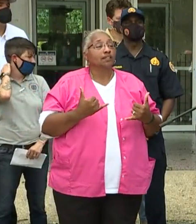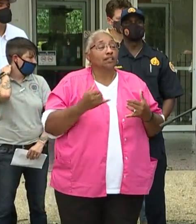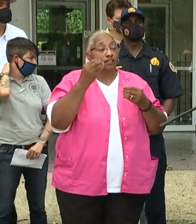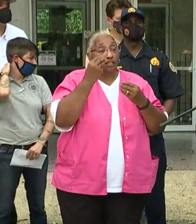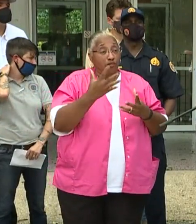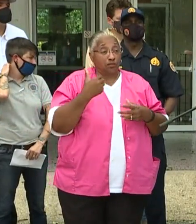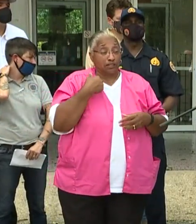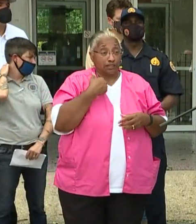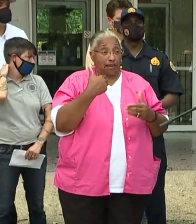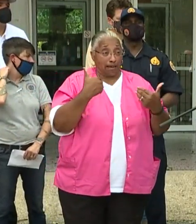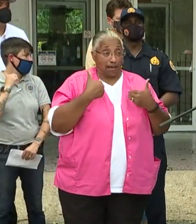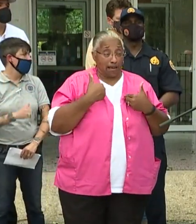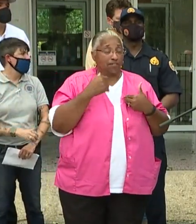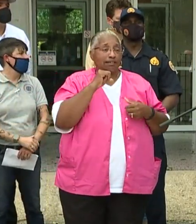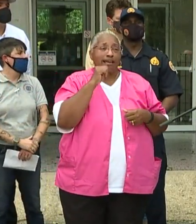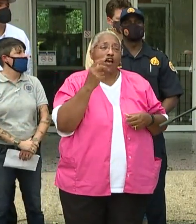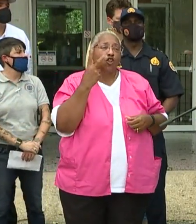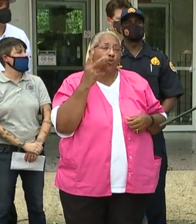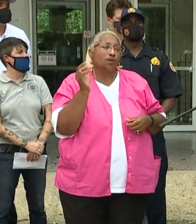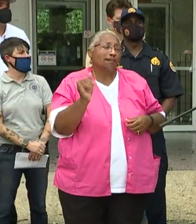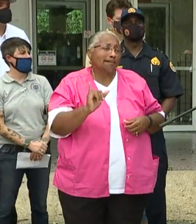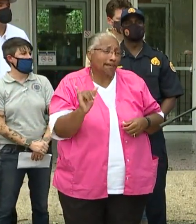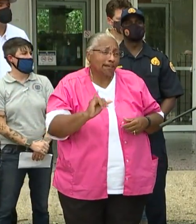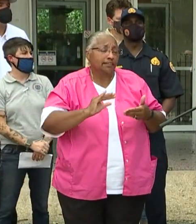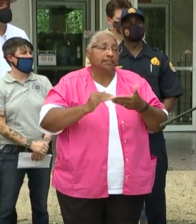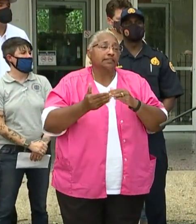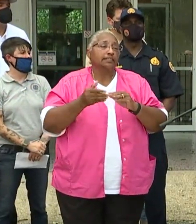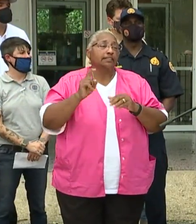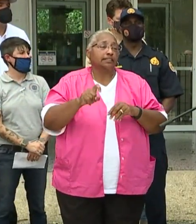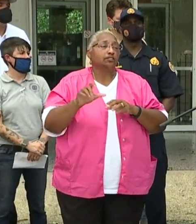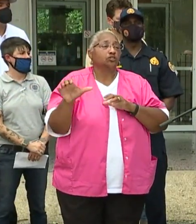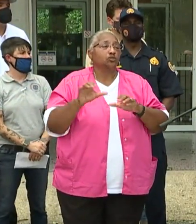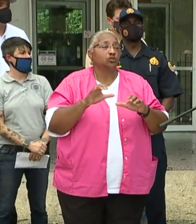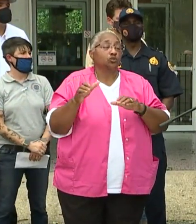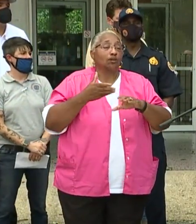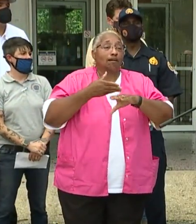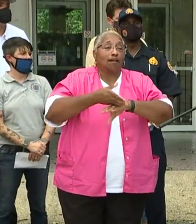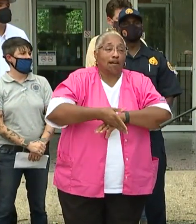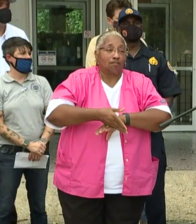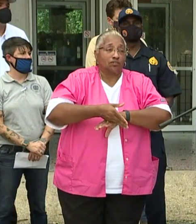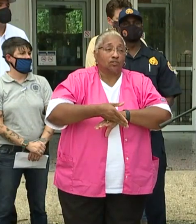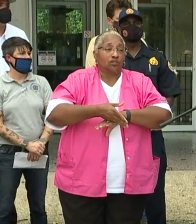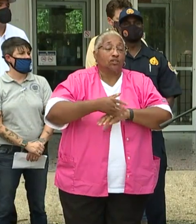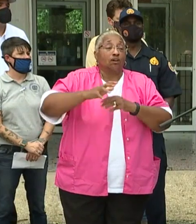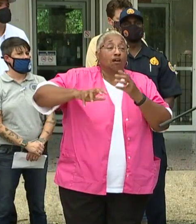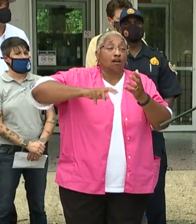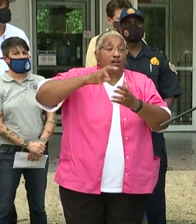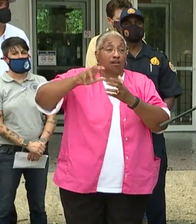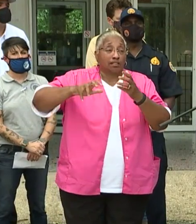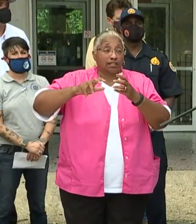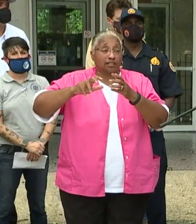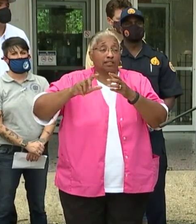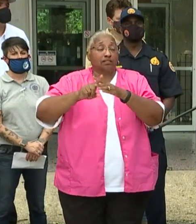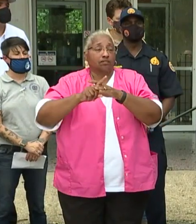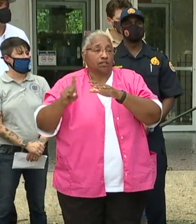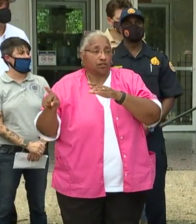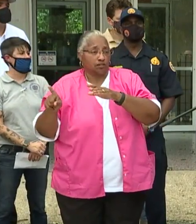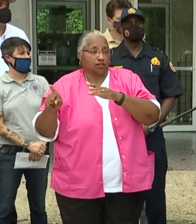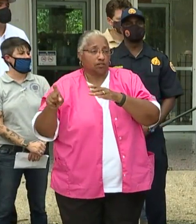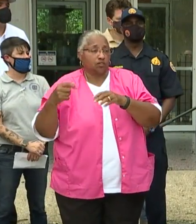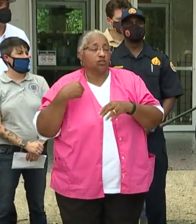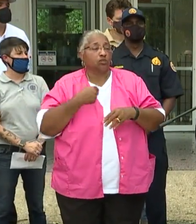not look as if the city needs to do a major post-storm evacuation. So therefore, we'll